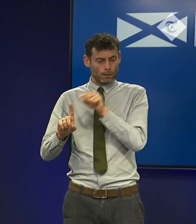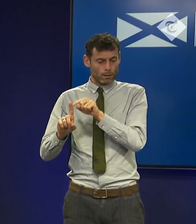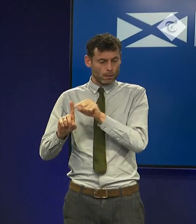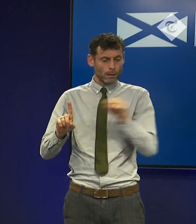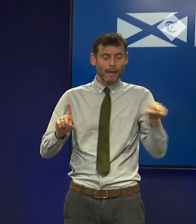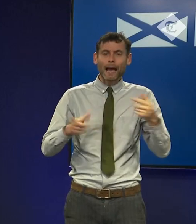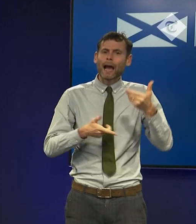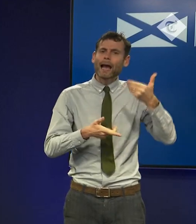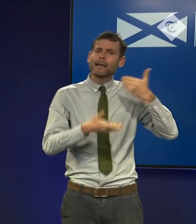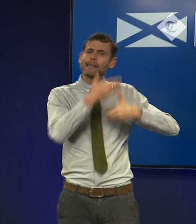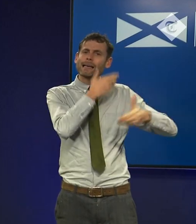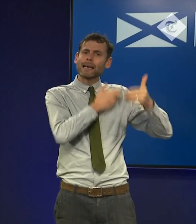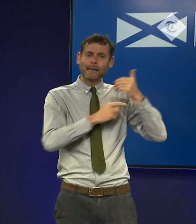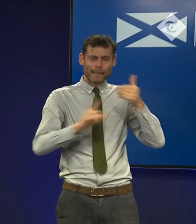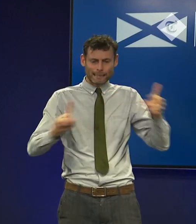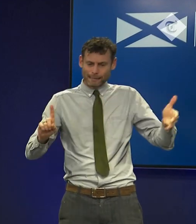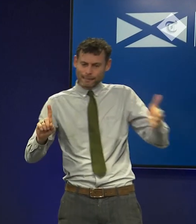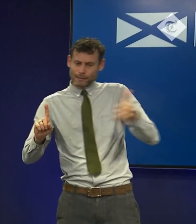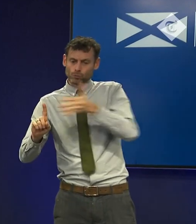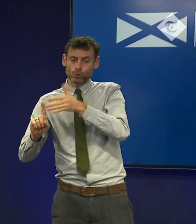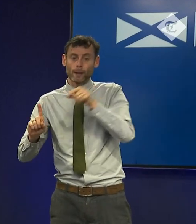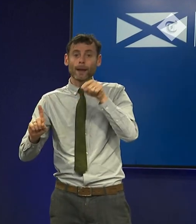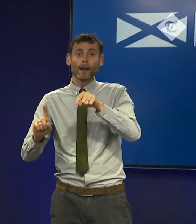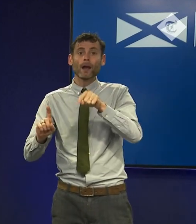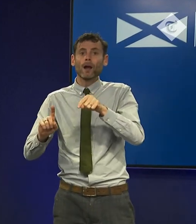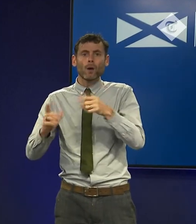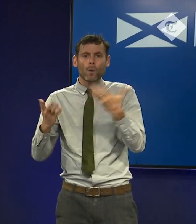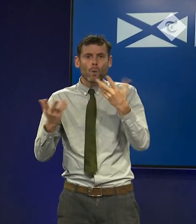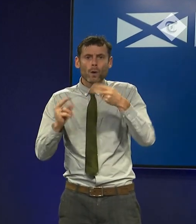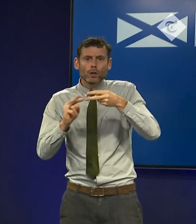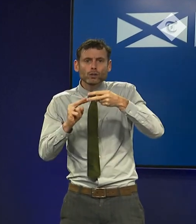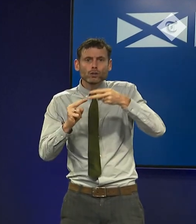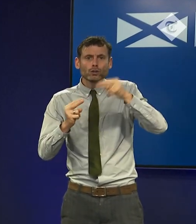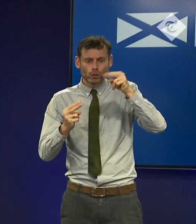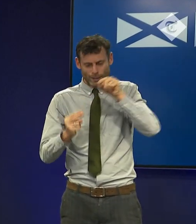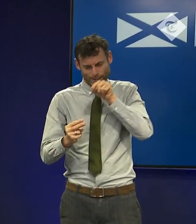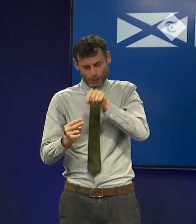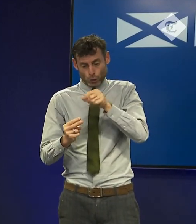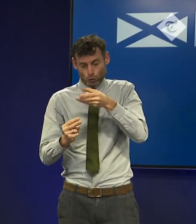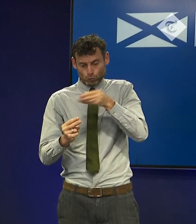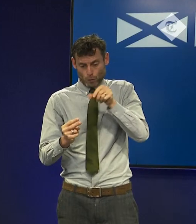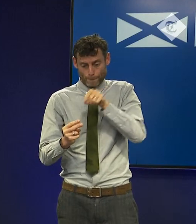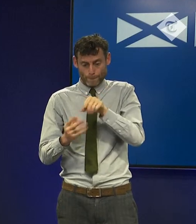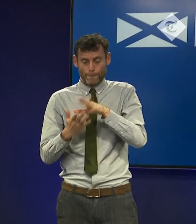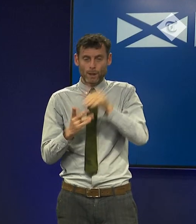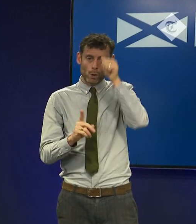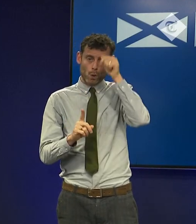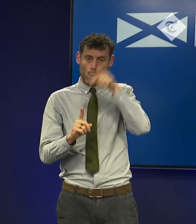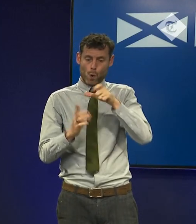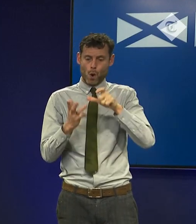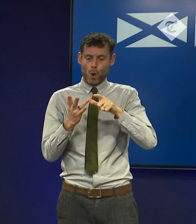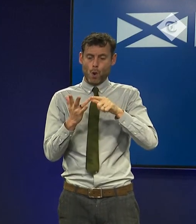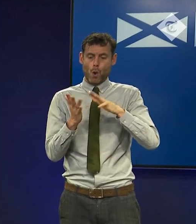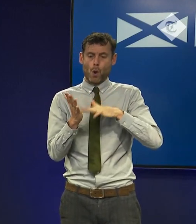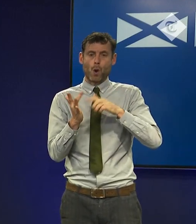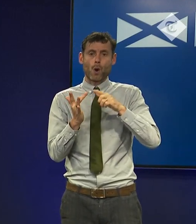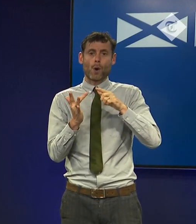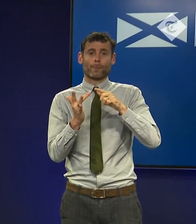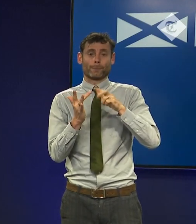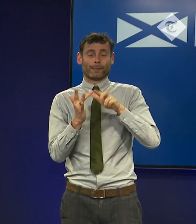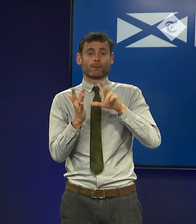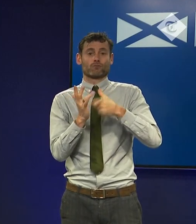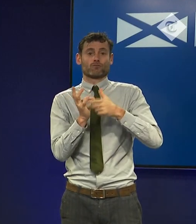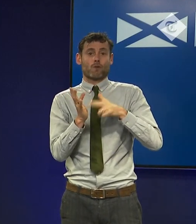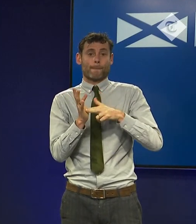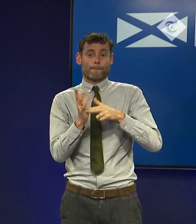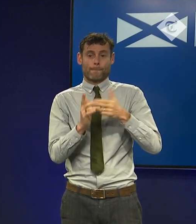positive cases that I spoke about earlier, just to see whether there is anything at all which would be unusual. At this moment in time, we're